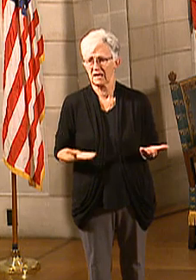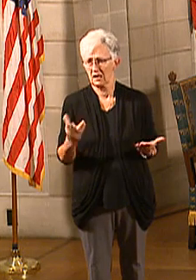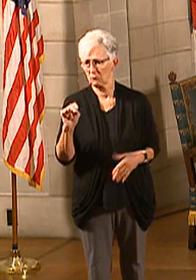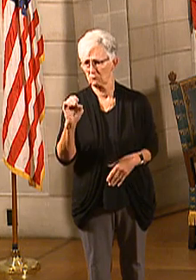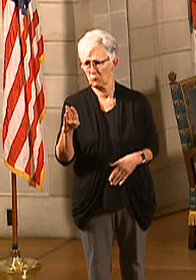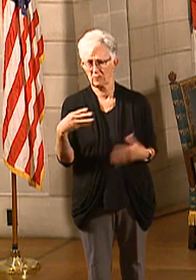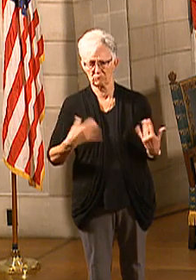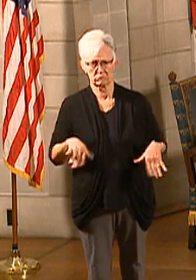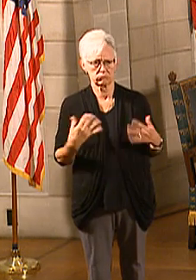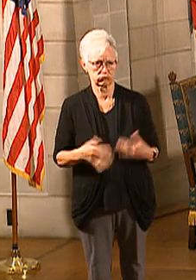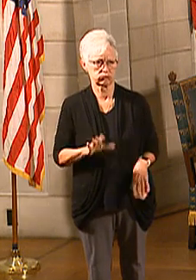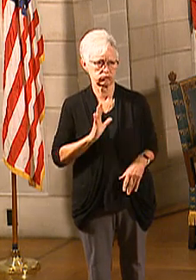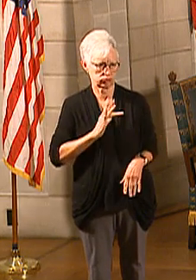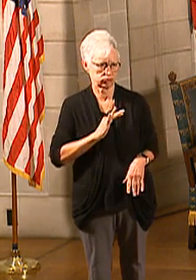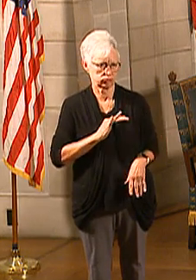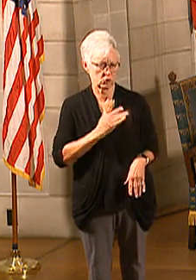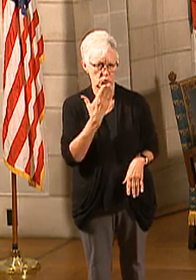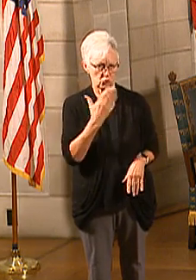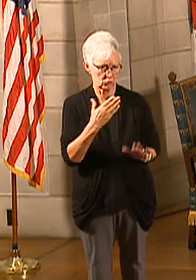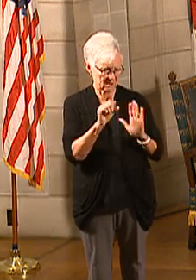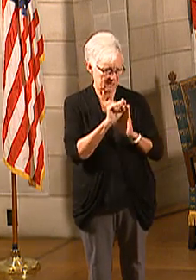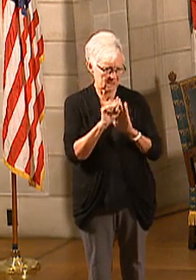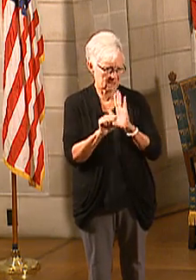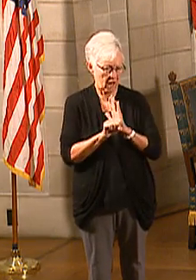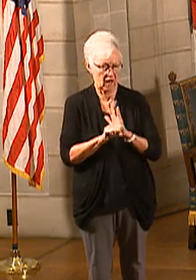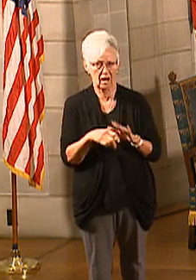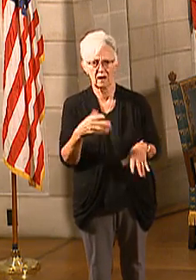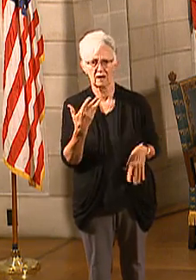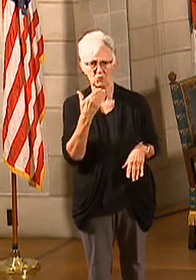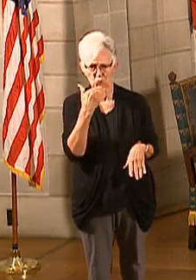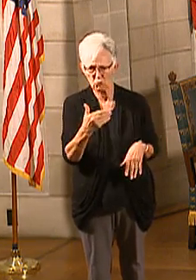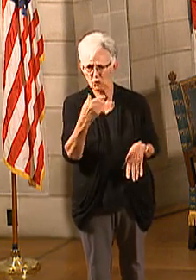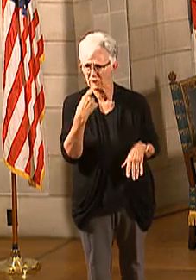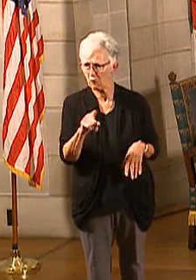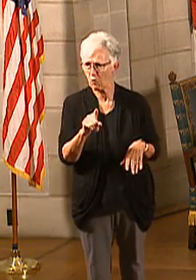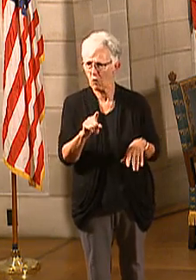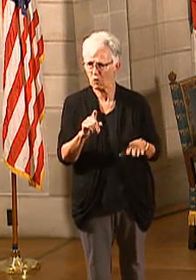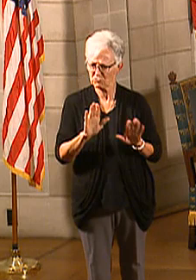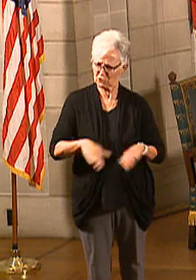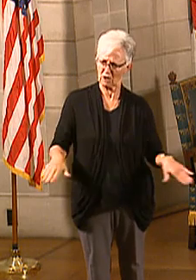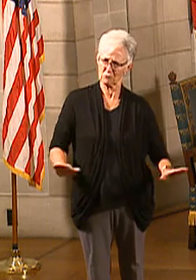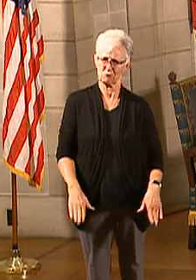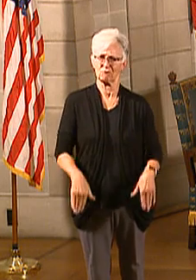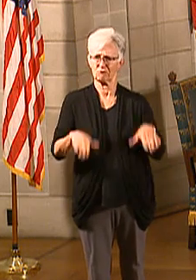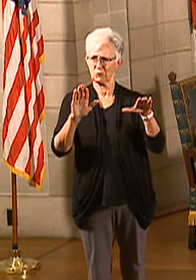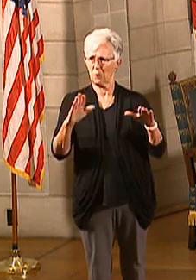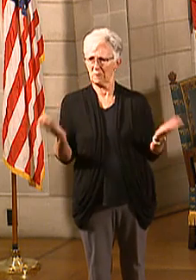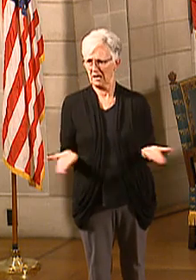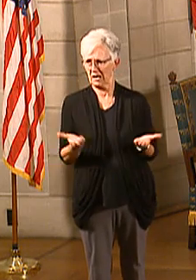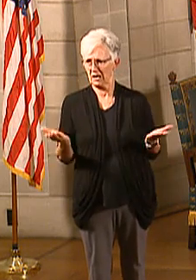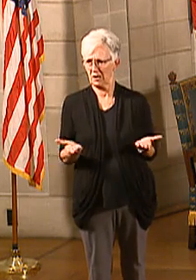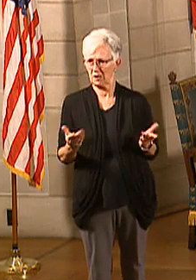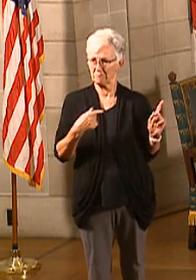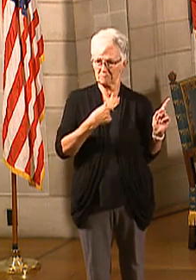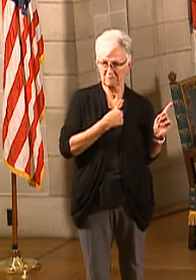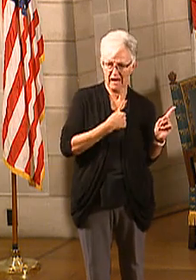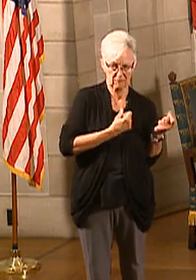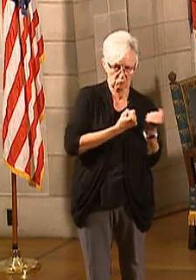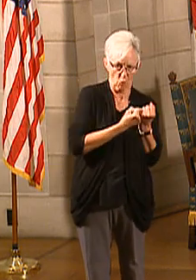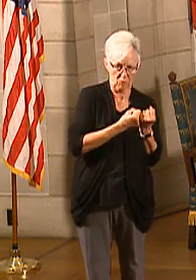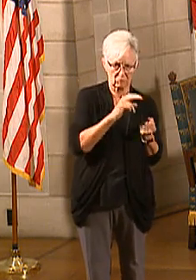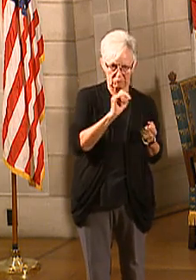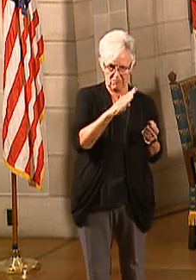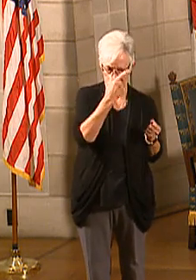to raise kids. Now, obviously, I'm biased because I grew up here, but you think about the great communities we have, the great activities we